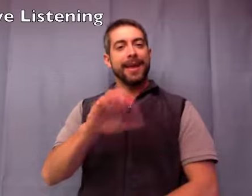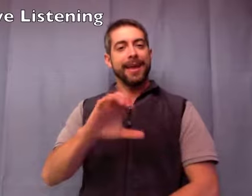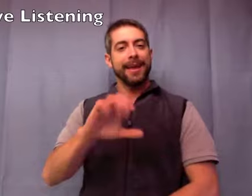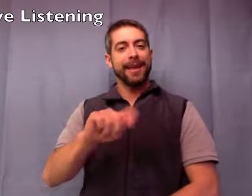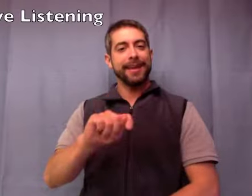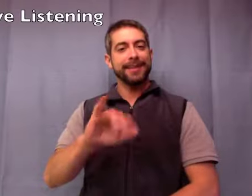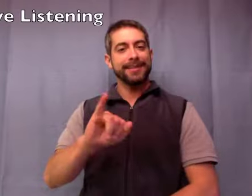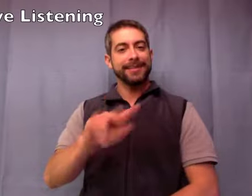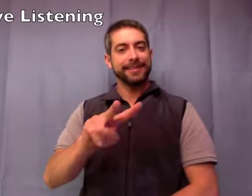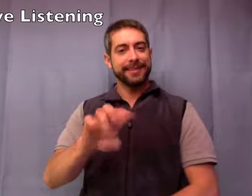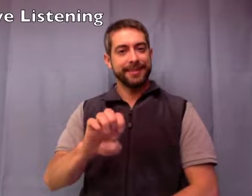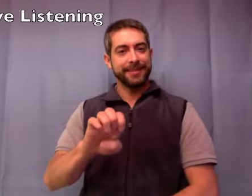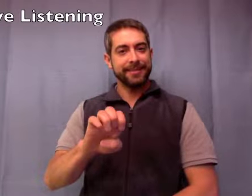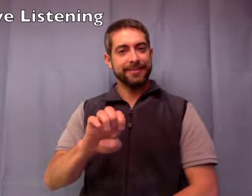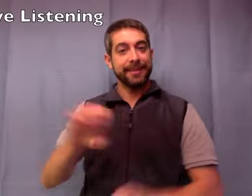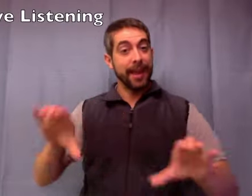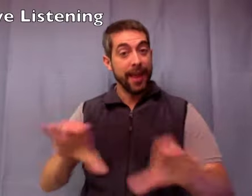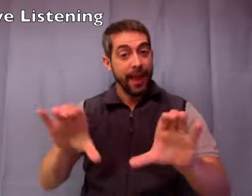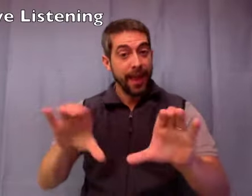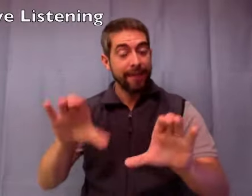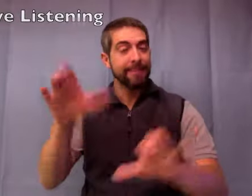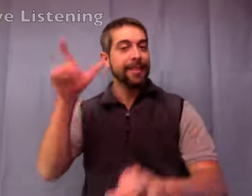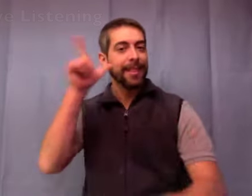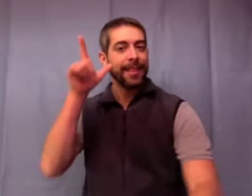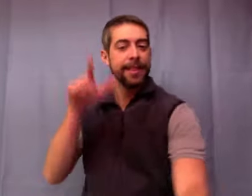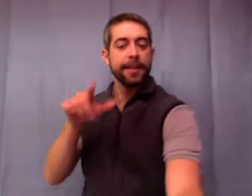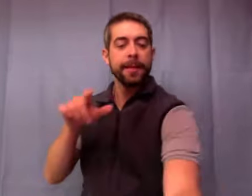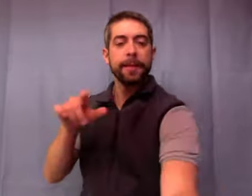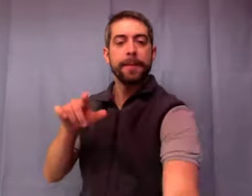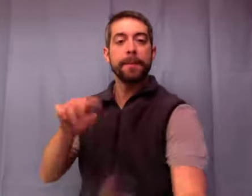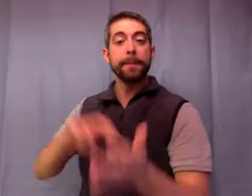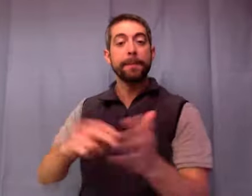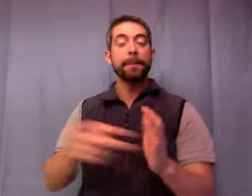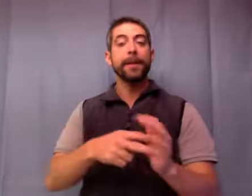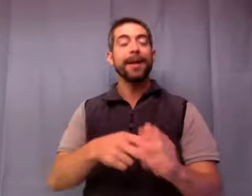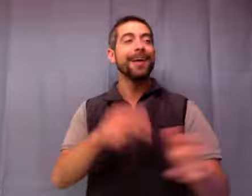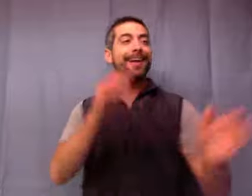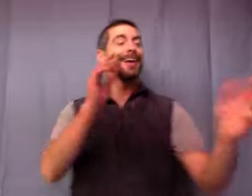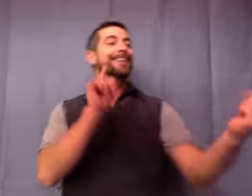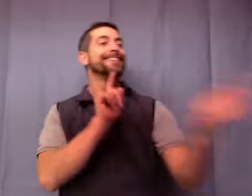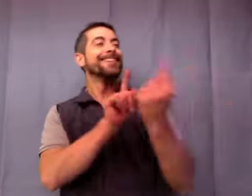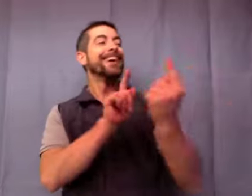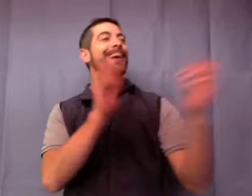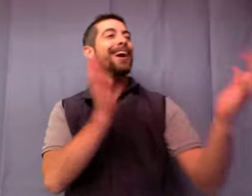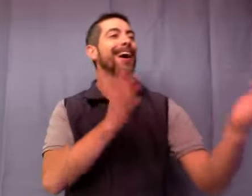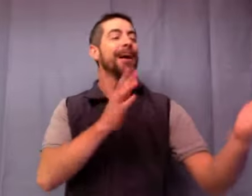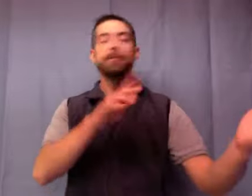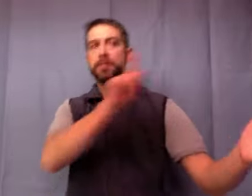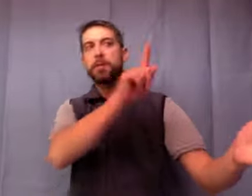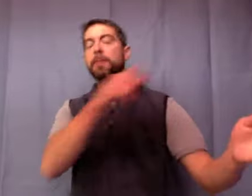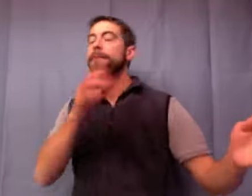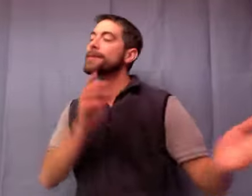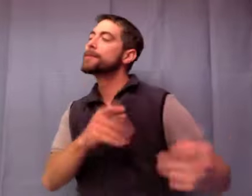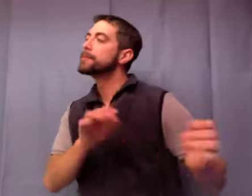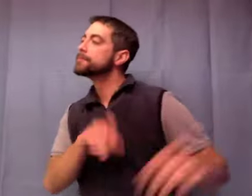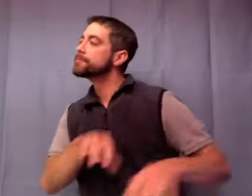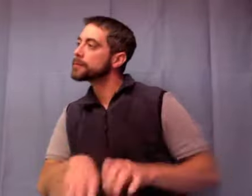not multitasking or thinking about other items, but rather